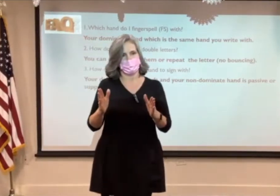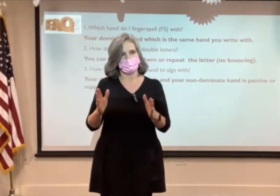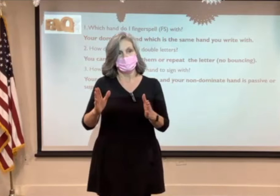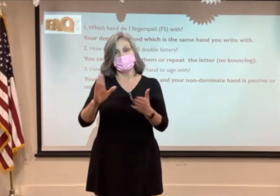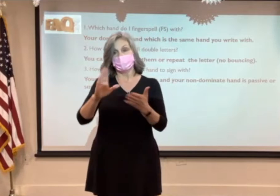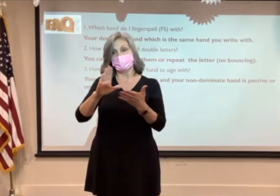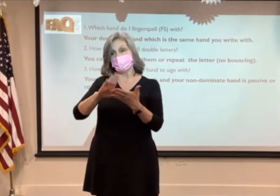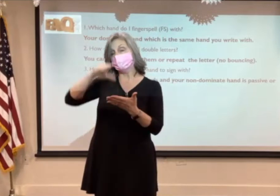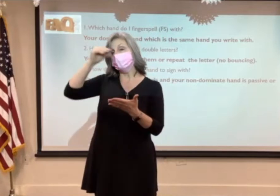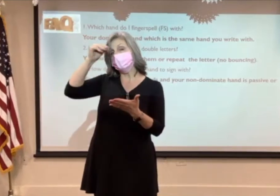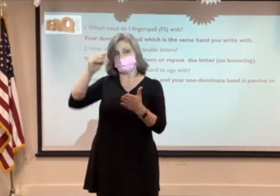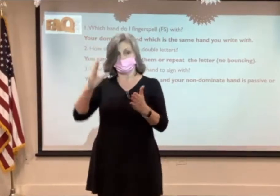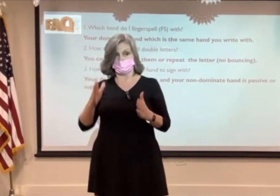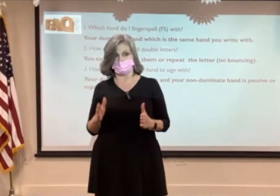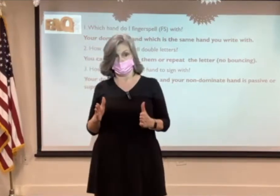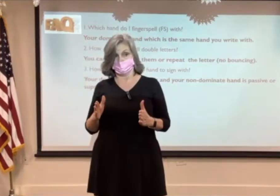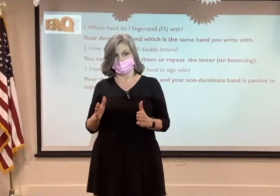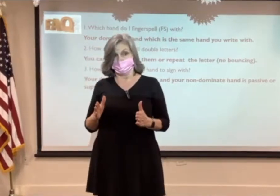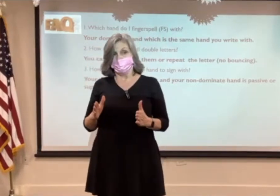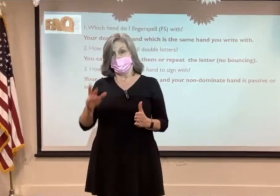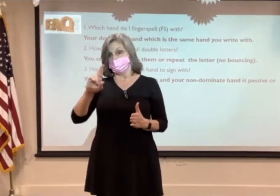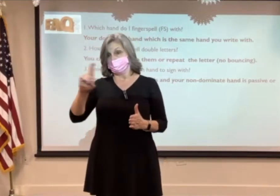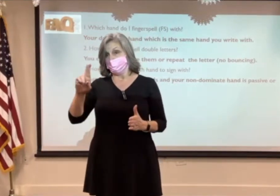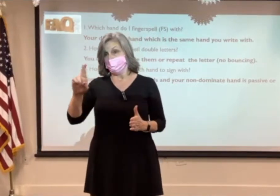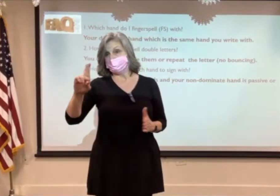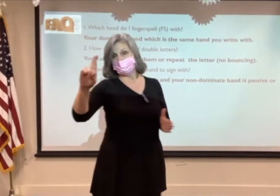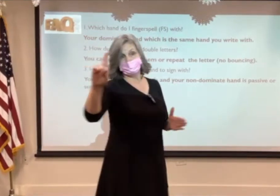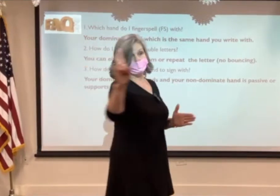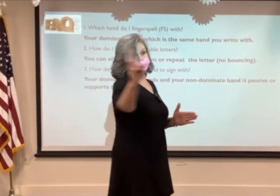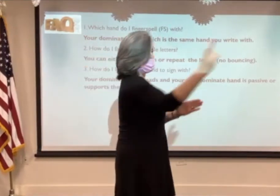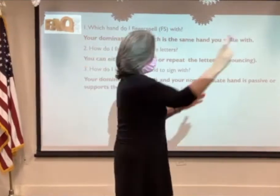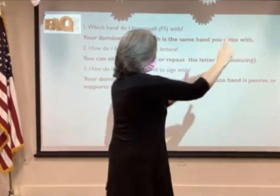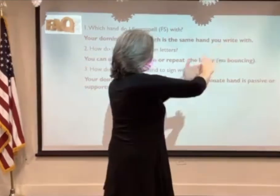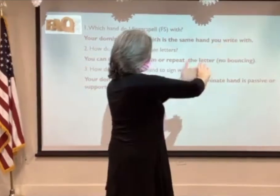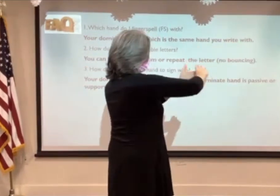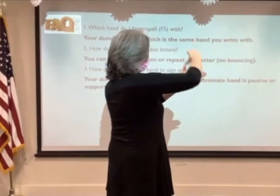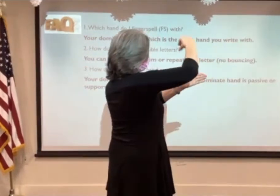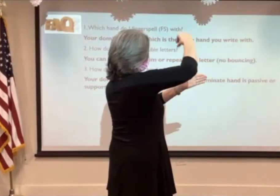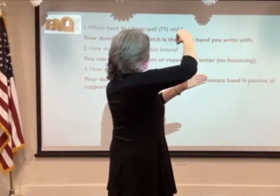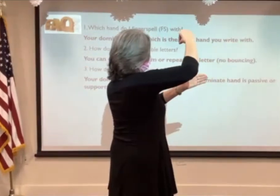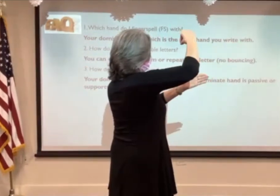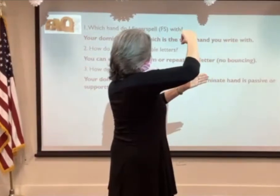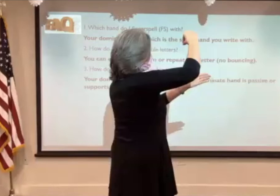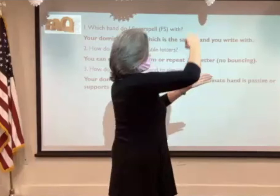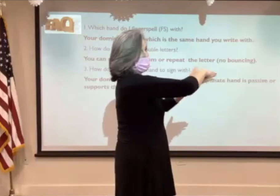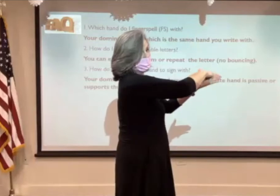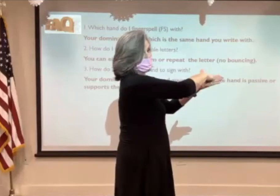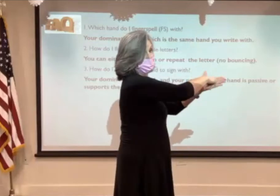same. But if I do student, now if you're right-handed, it's your right hand moving and your left hand is